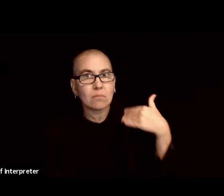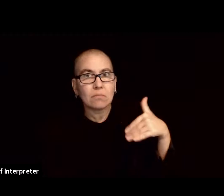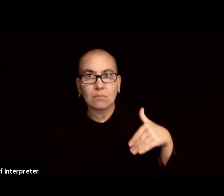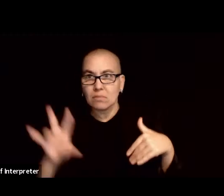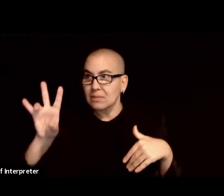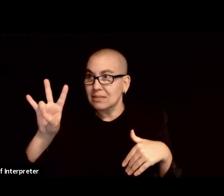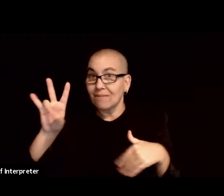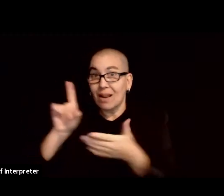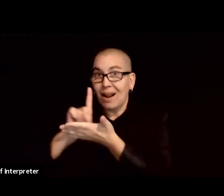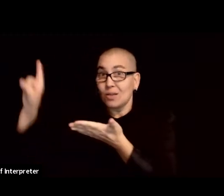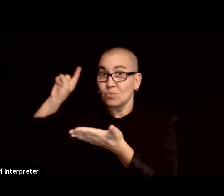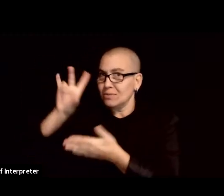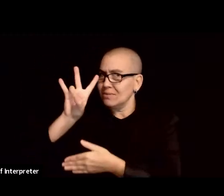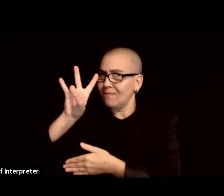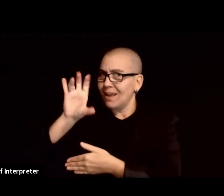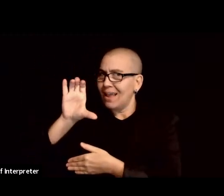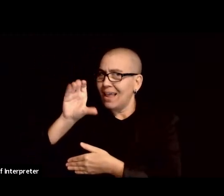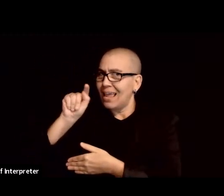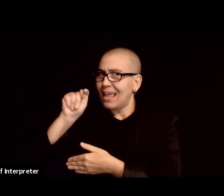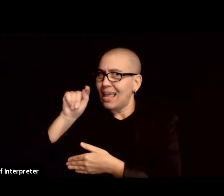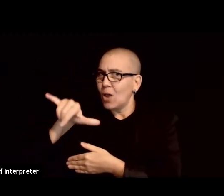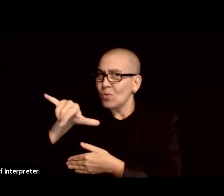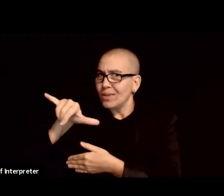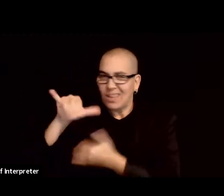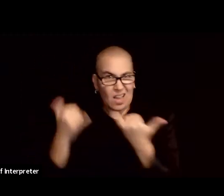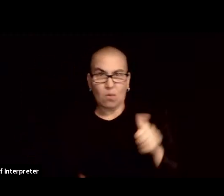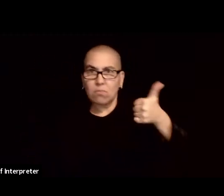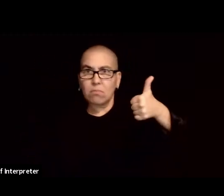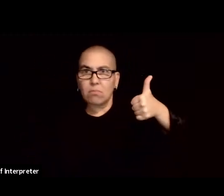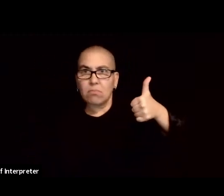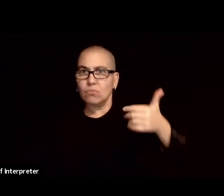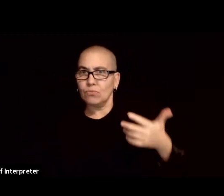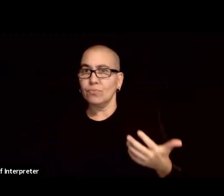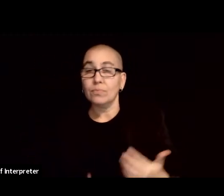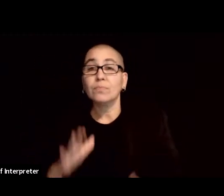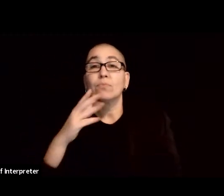15% of test positive. So we are seeing